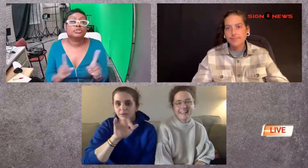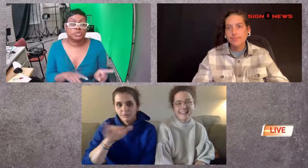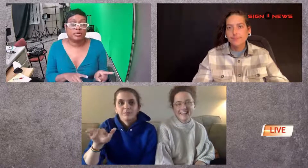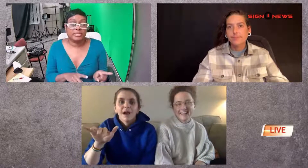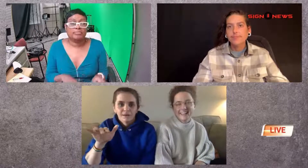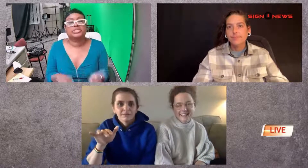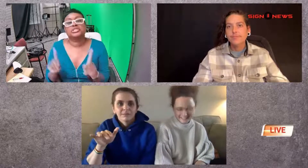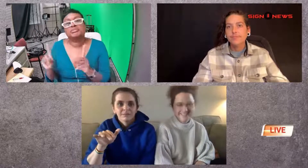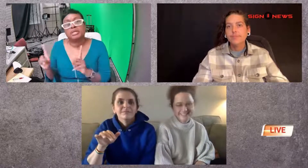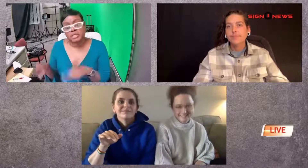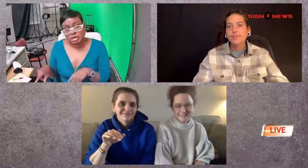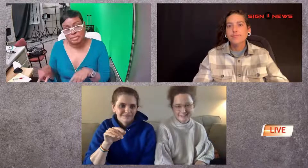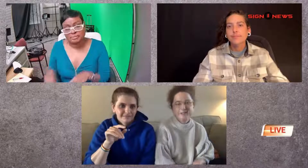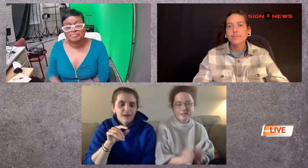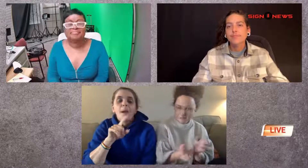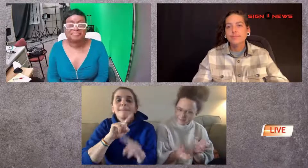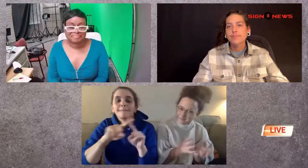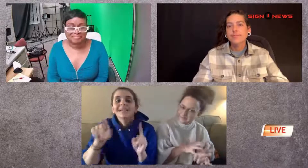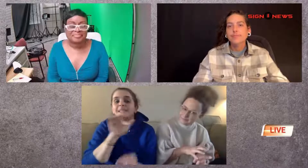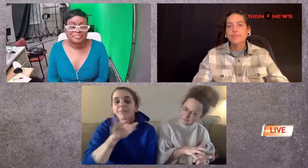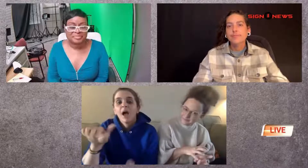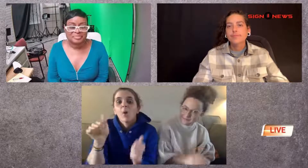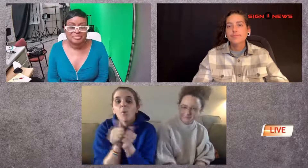spell German, but she spelled Pullman.